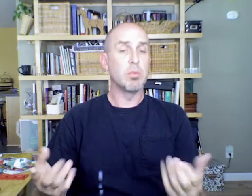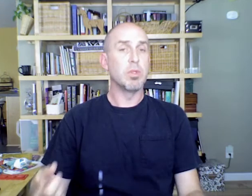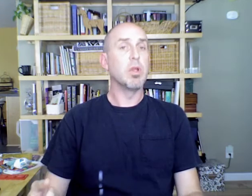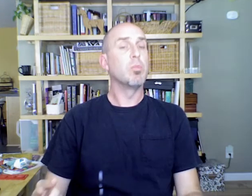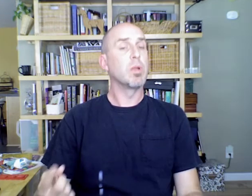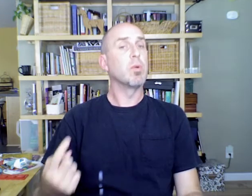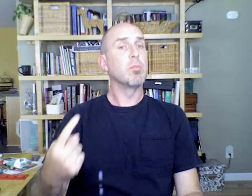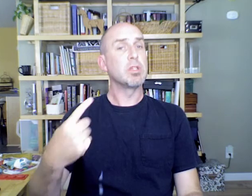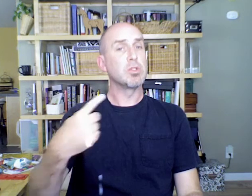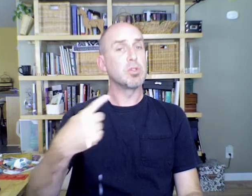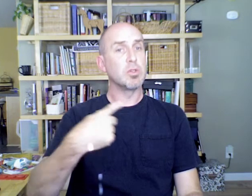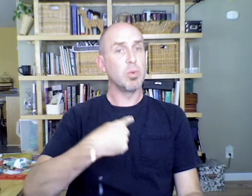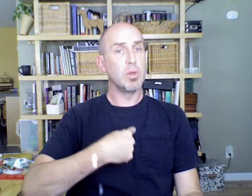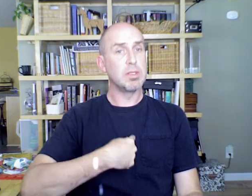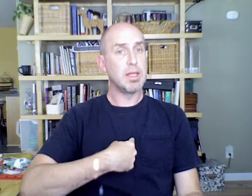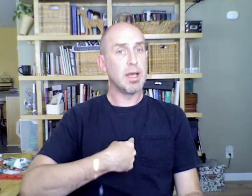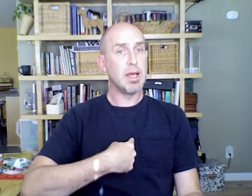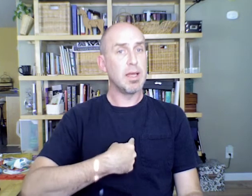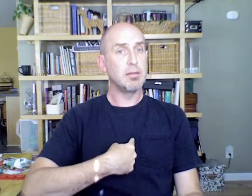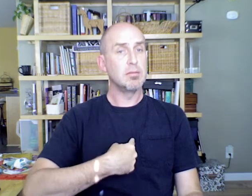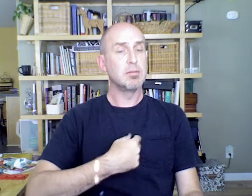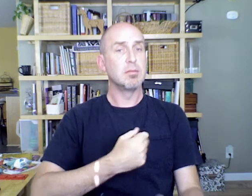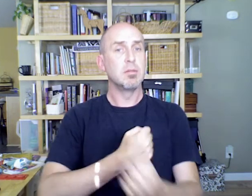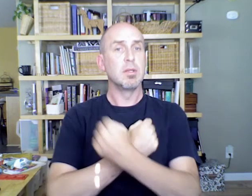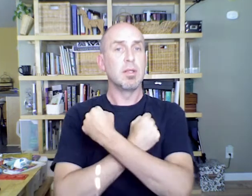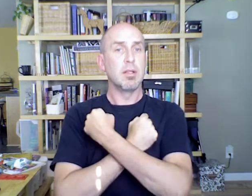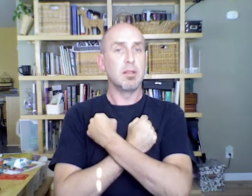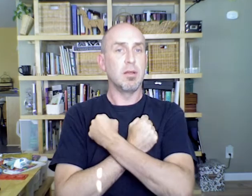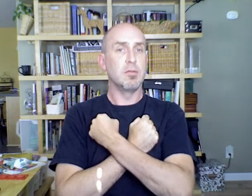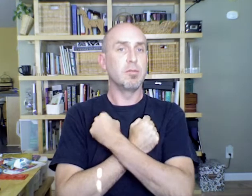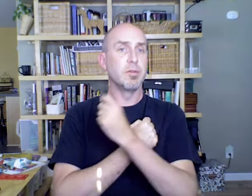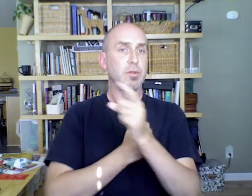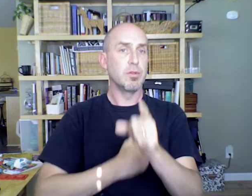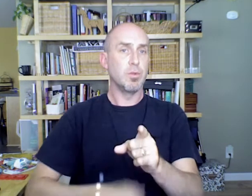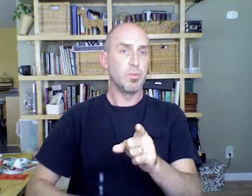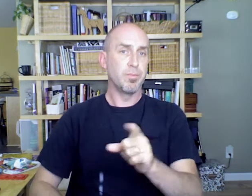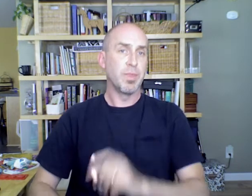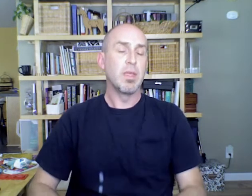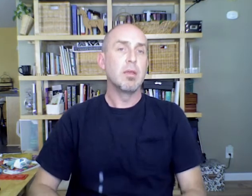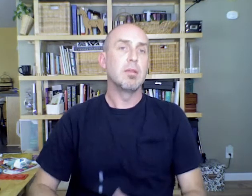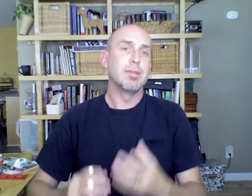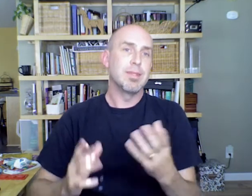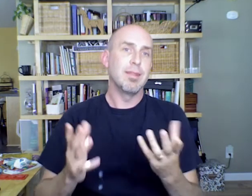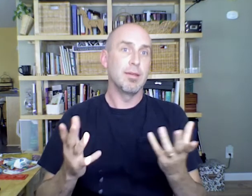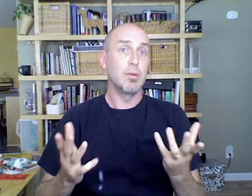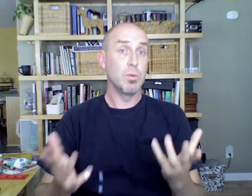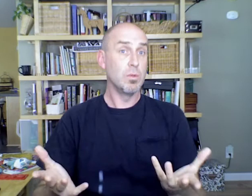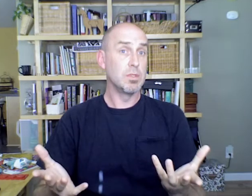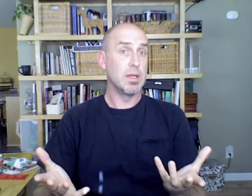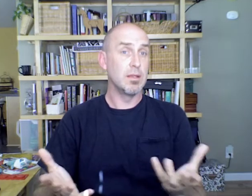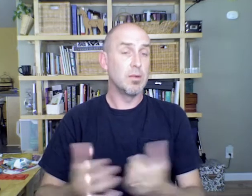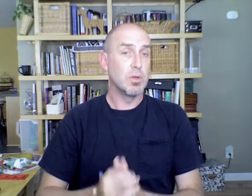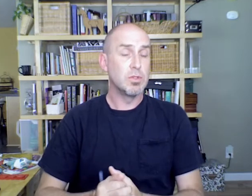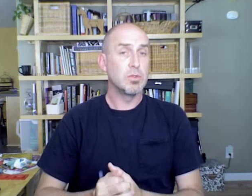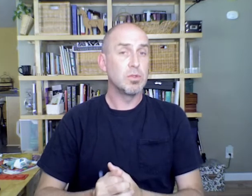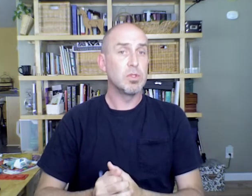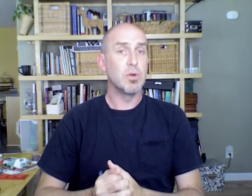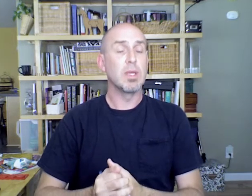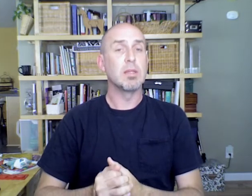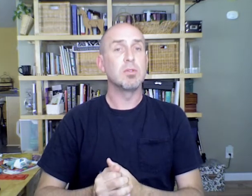know, but I want to make sure you point and say I love you. Now the slightly cooler sign that I want you to know, in case you don't,